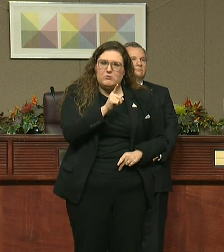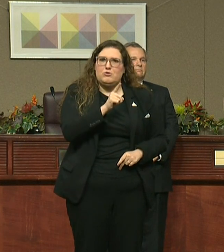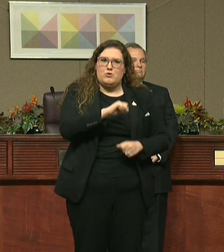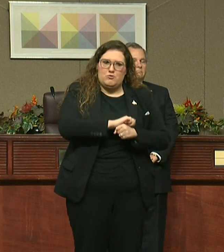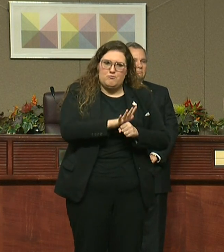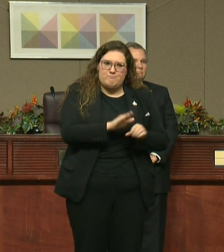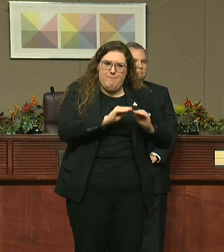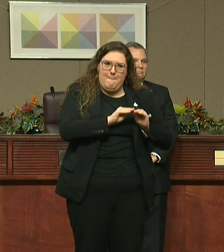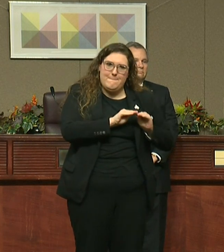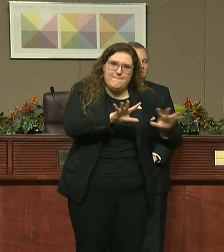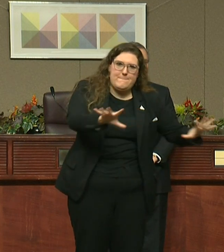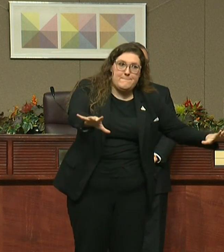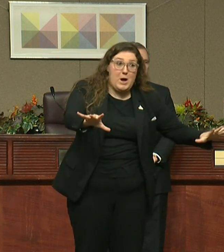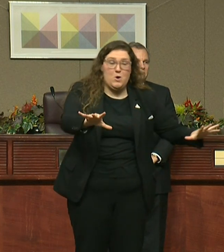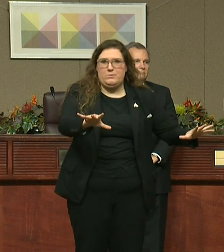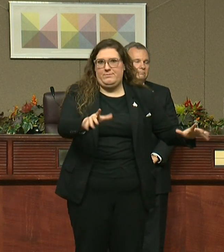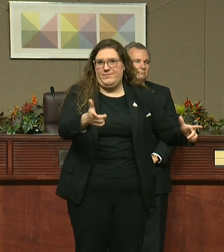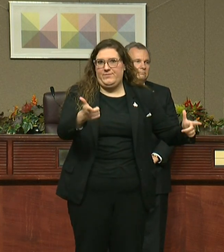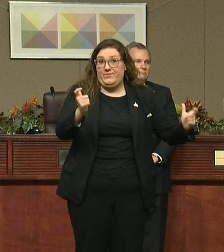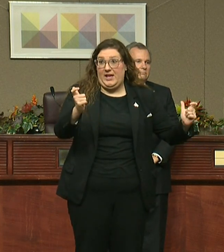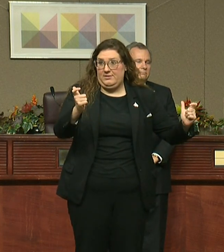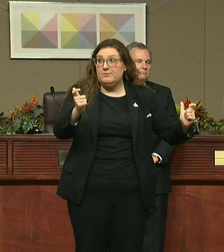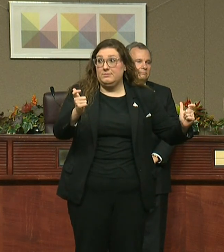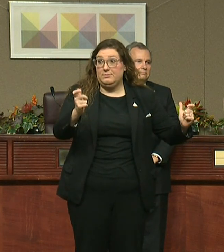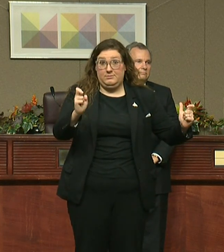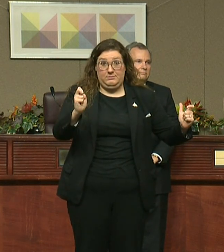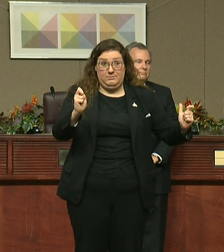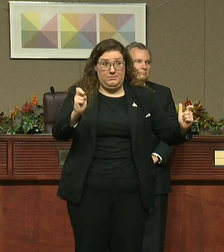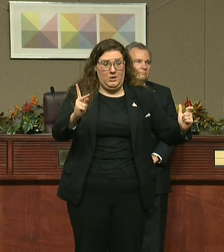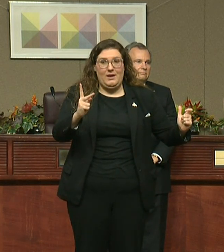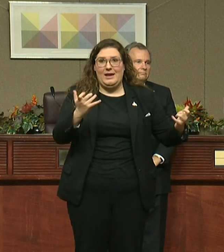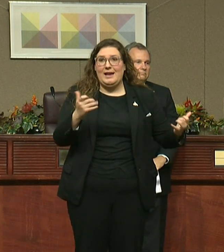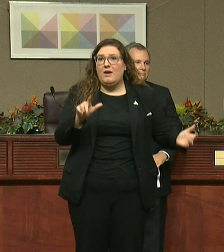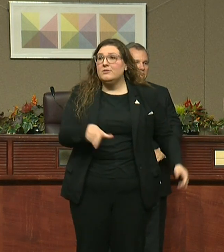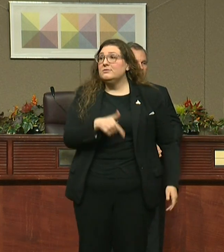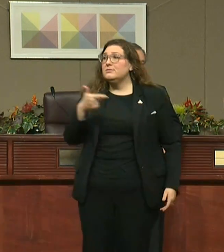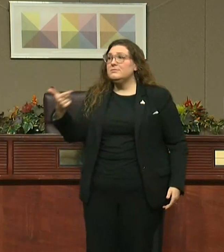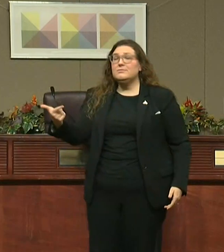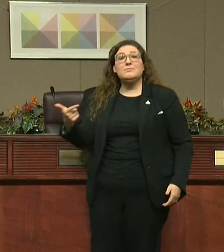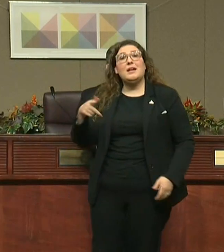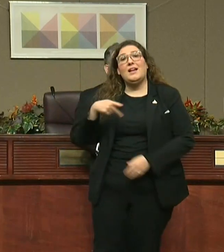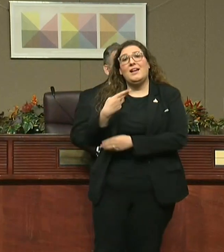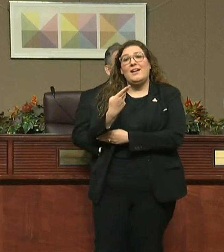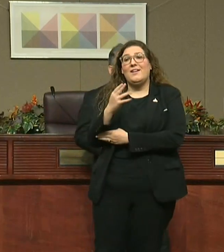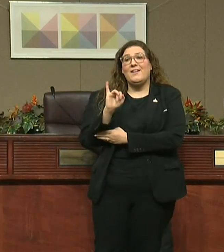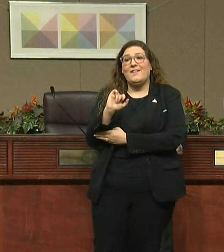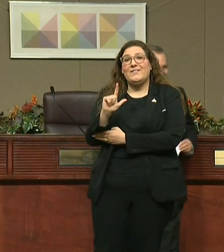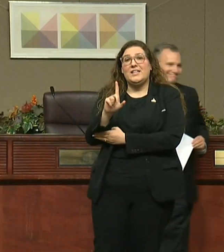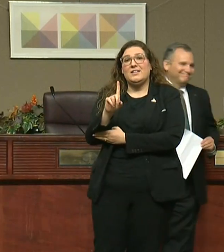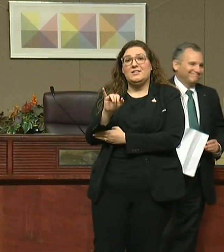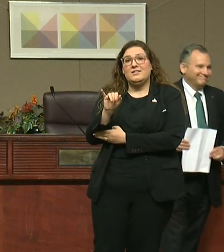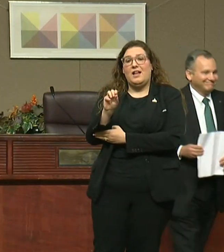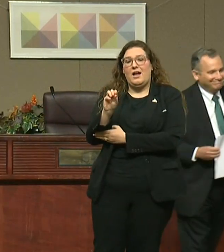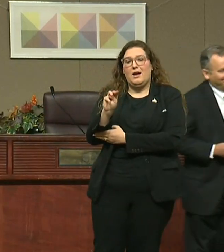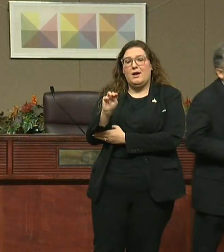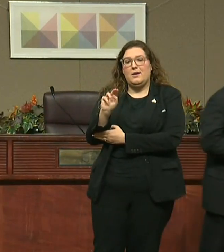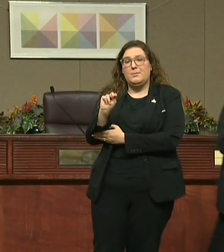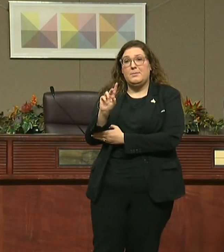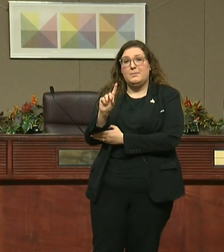infection. With that, I will pass the microphone to Phil Diamond from the Comptroller's Office.